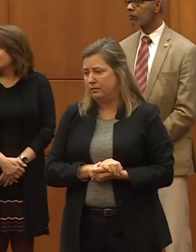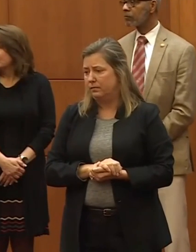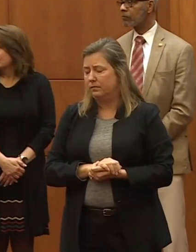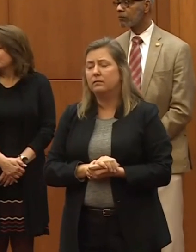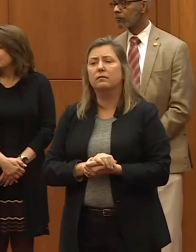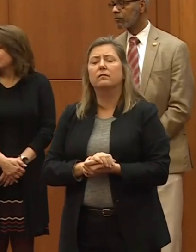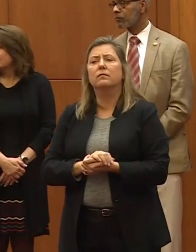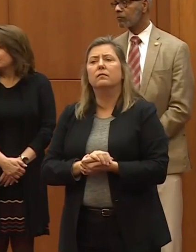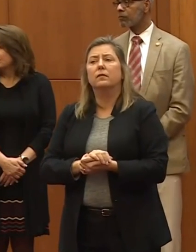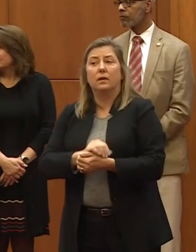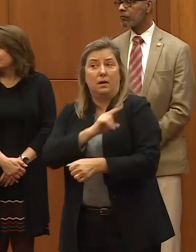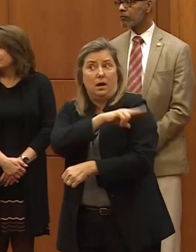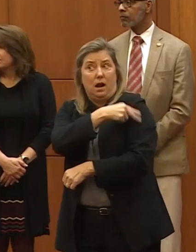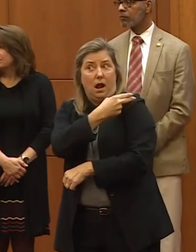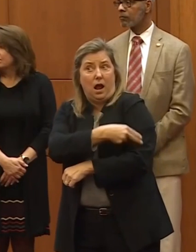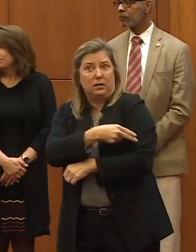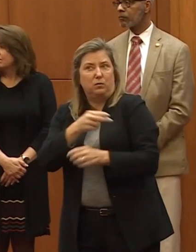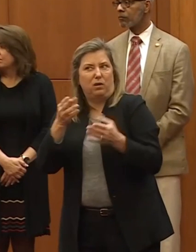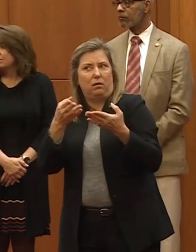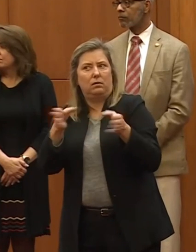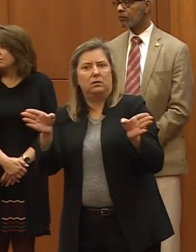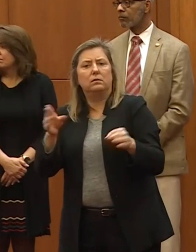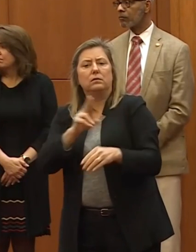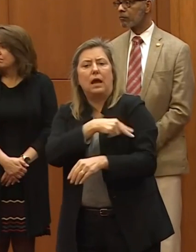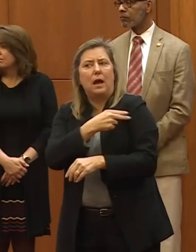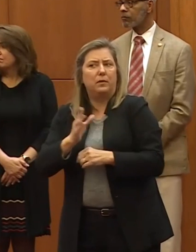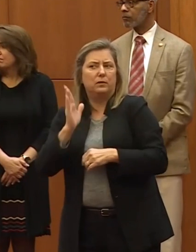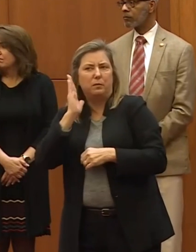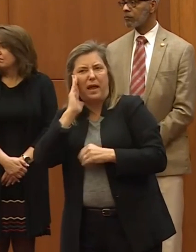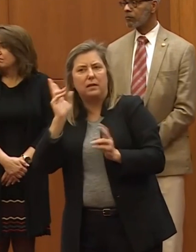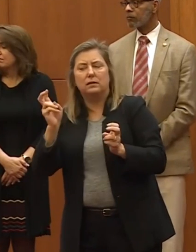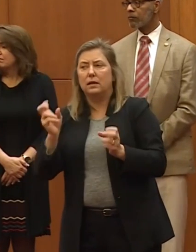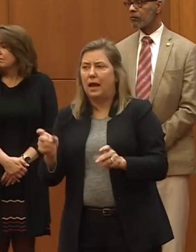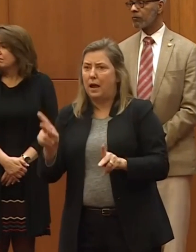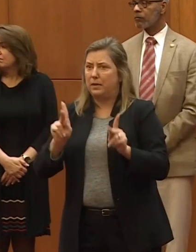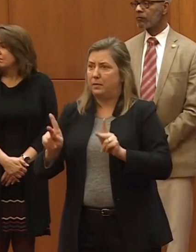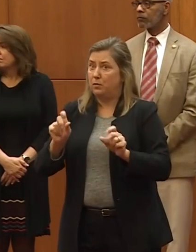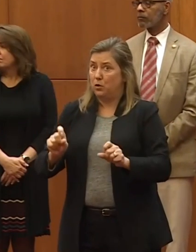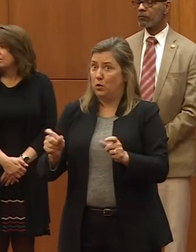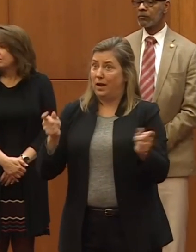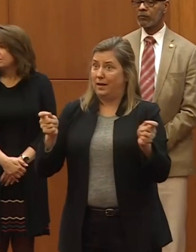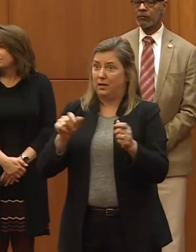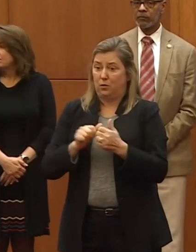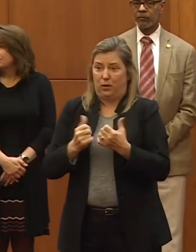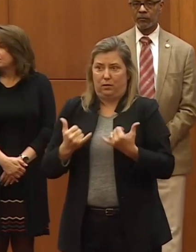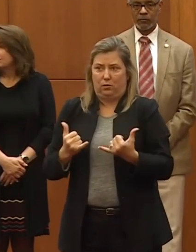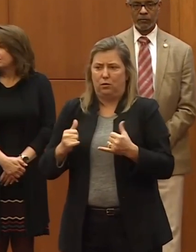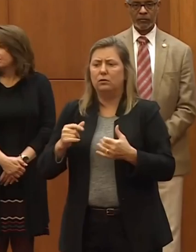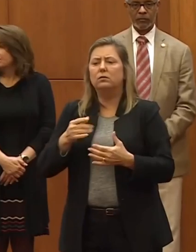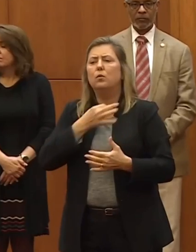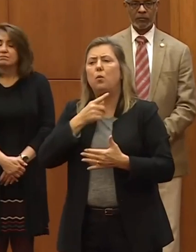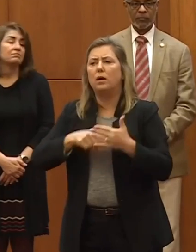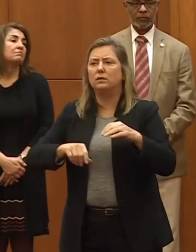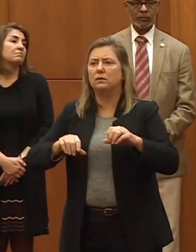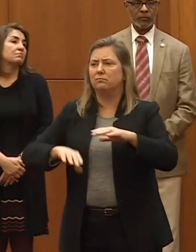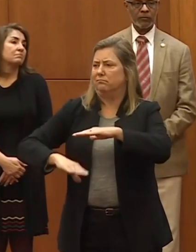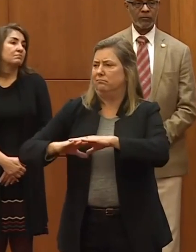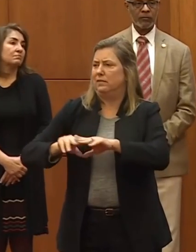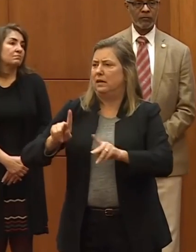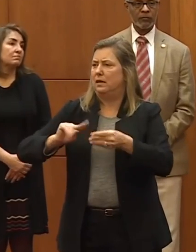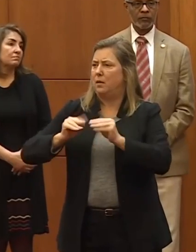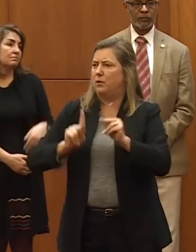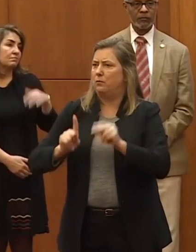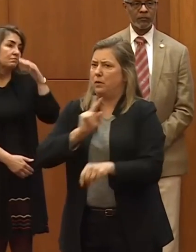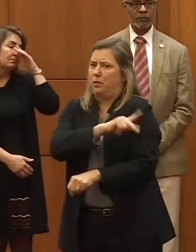Yes. How many cases of COVID-19 is the state prepared to handle with its current capacity, and what is that capacity? Yes. I'm going to